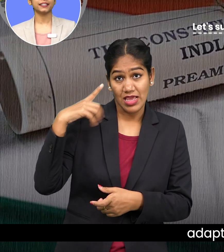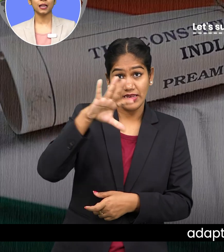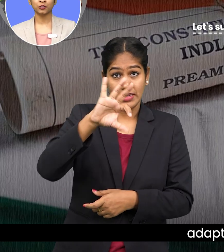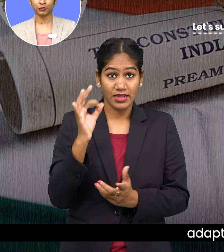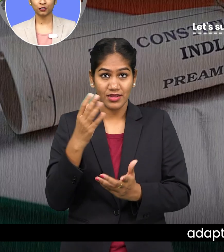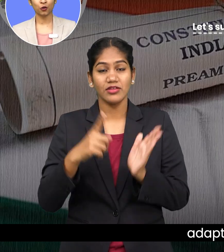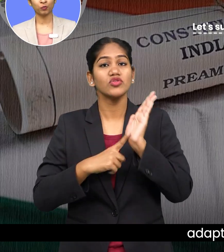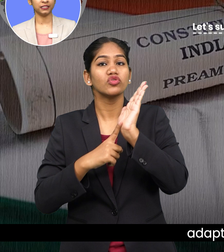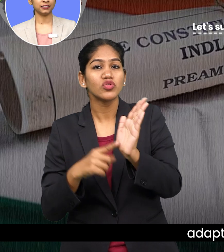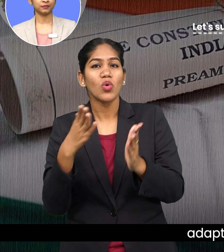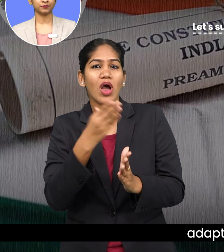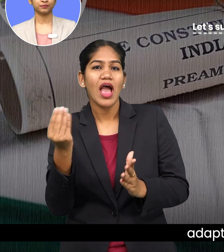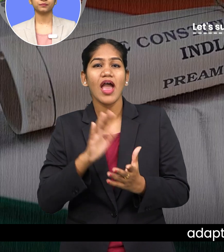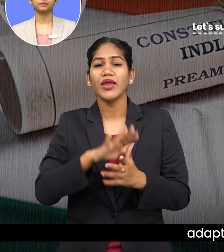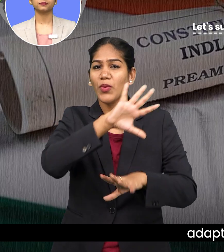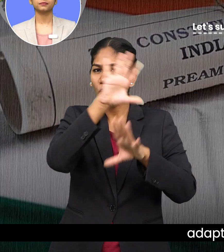most adaptable globally.